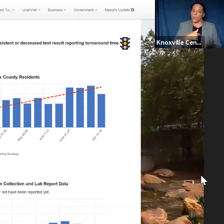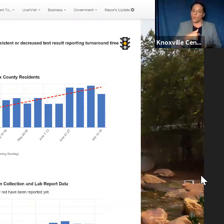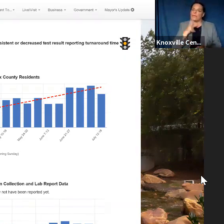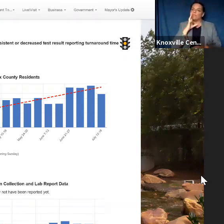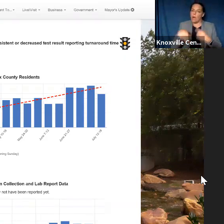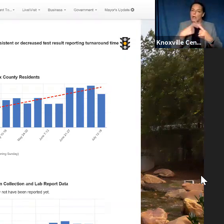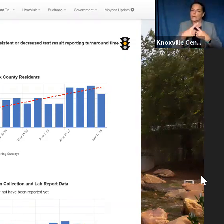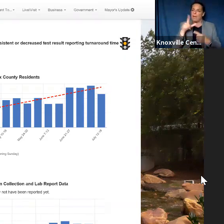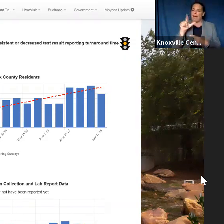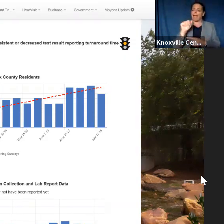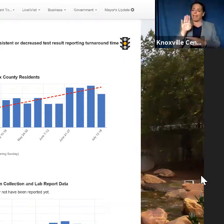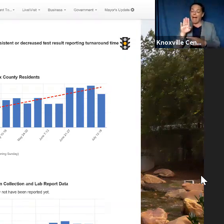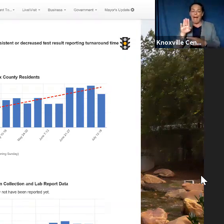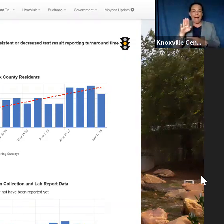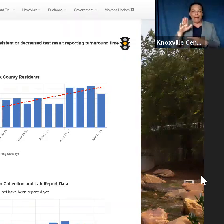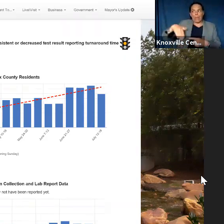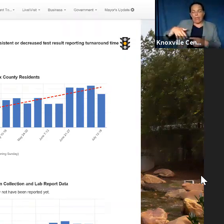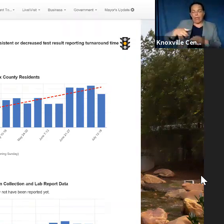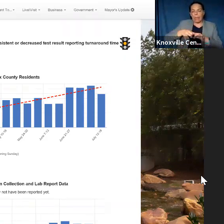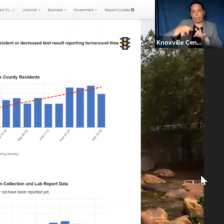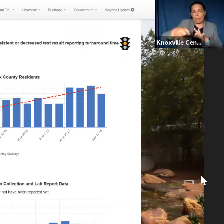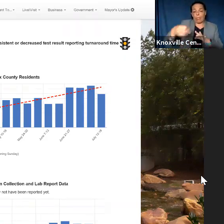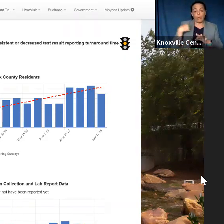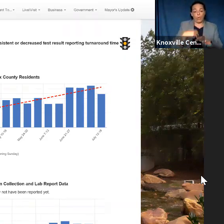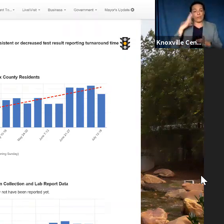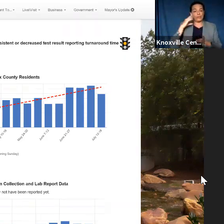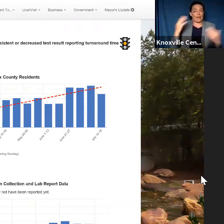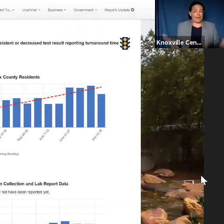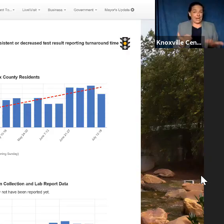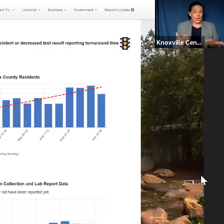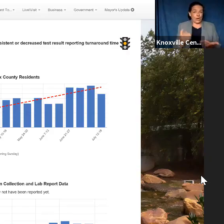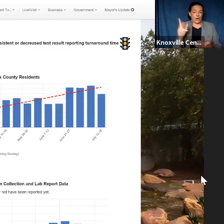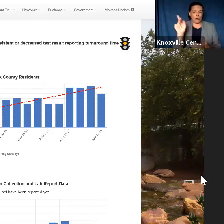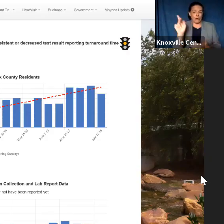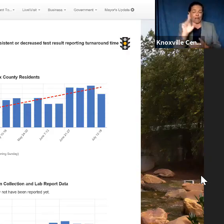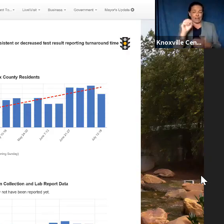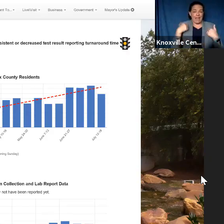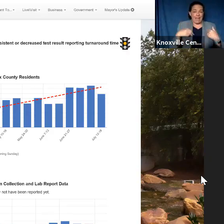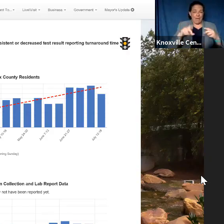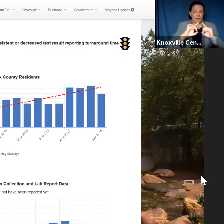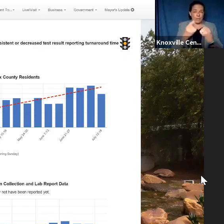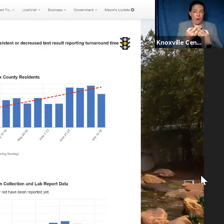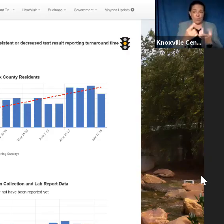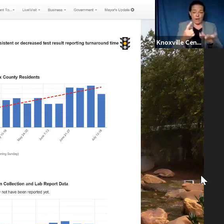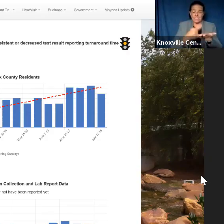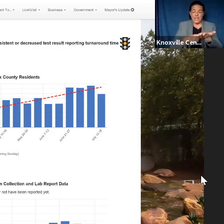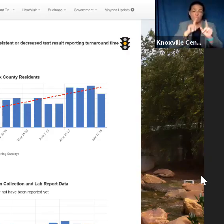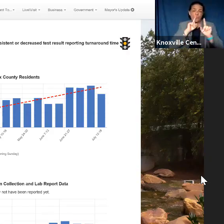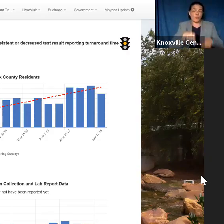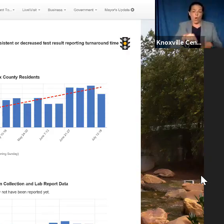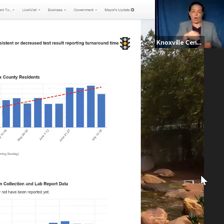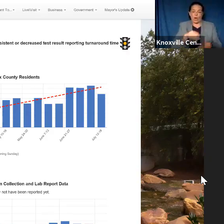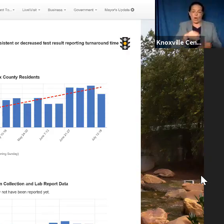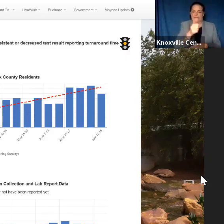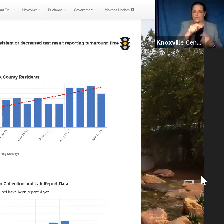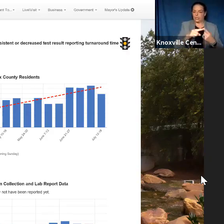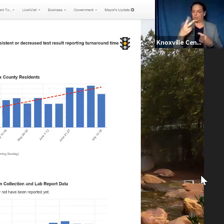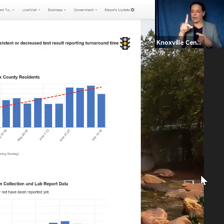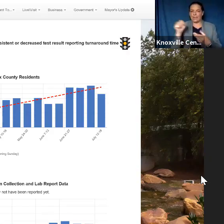we are experiencing here at KCHD, with results sometimes taking anywhere from 10 to 12 days to come